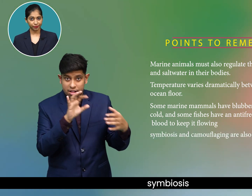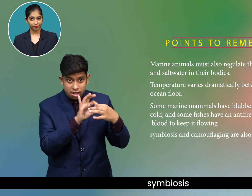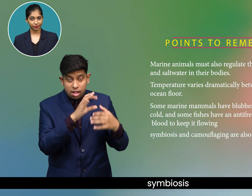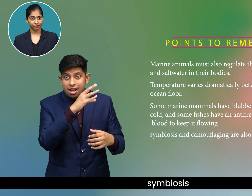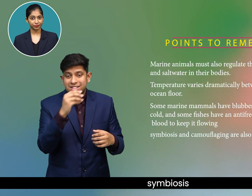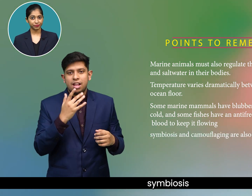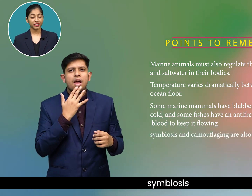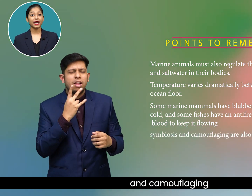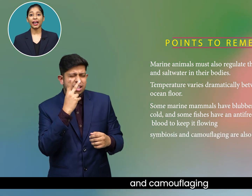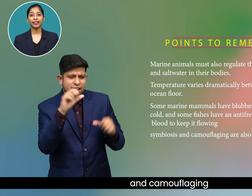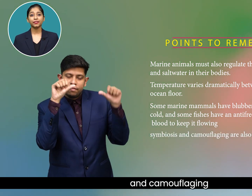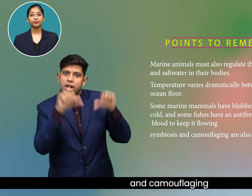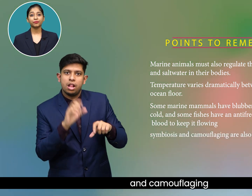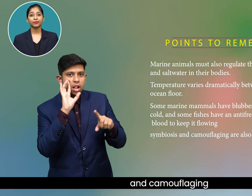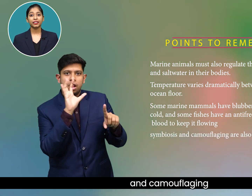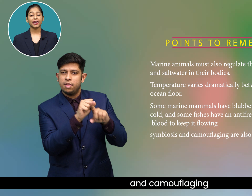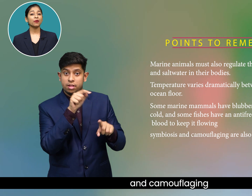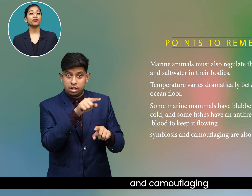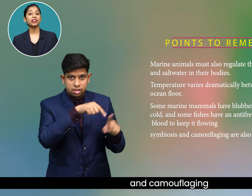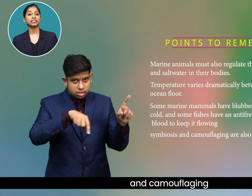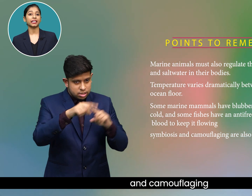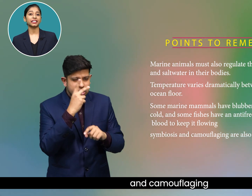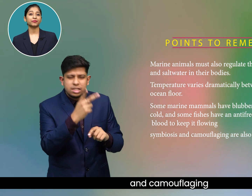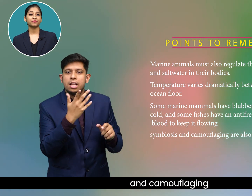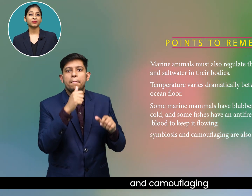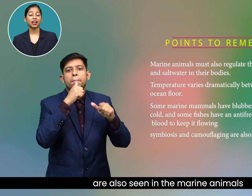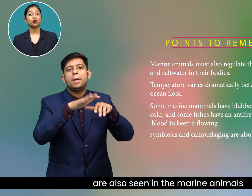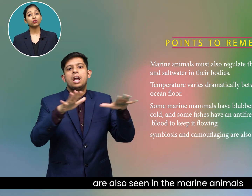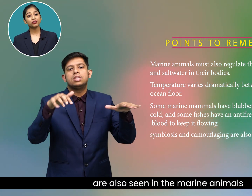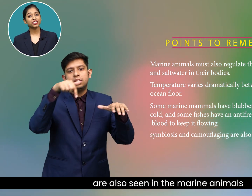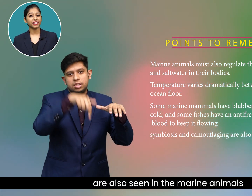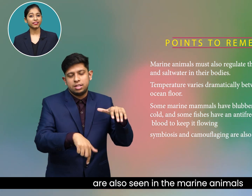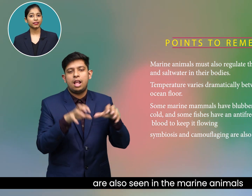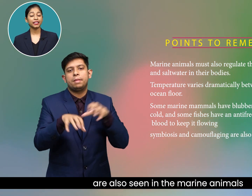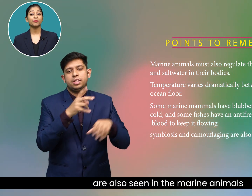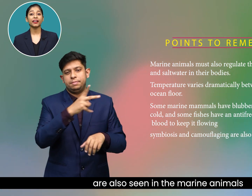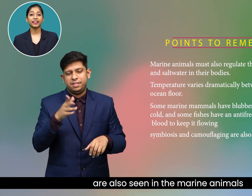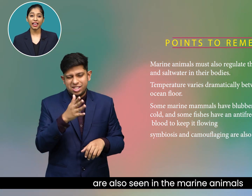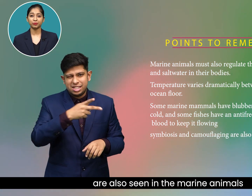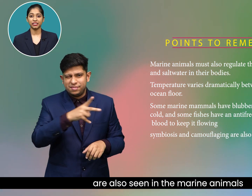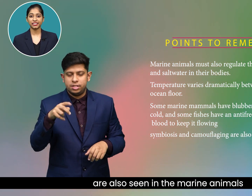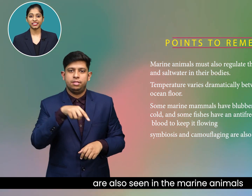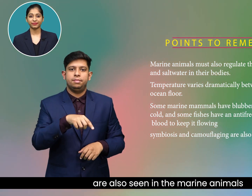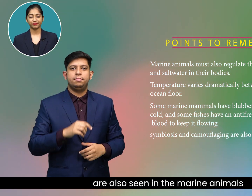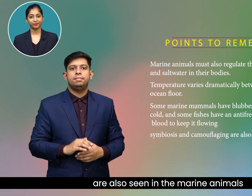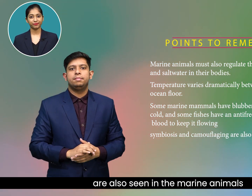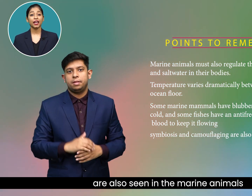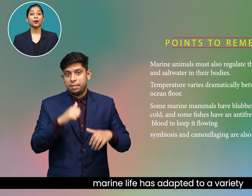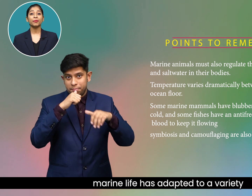Symbiosis and camouflaging are also seen in the marine